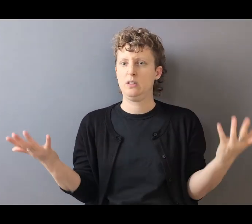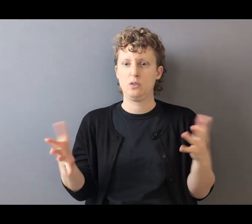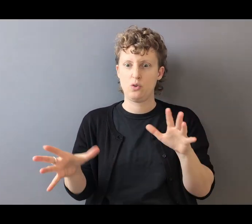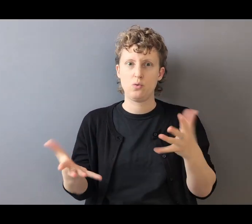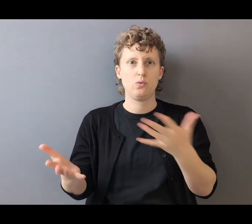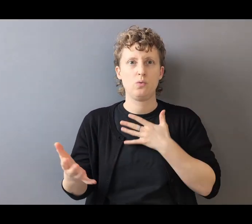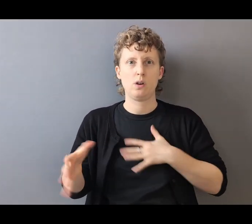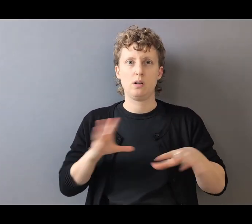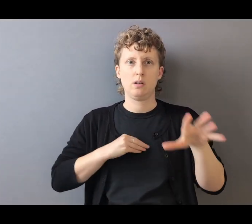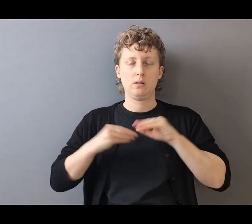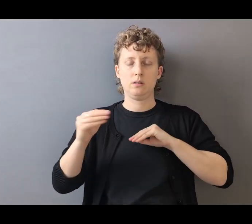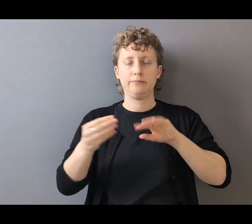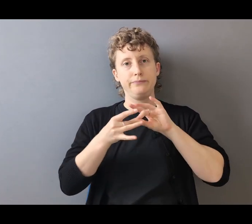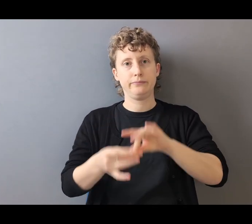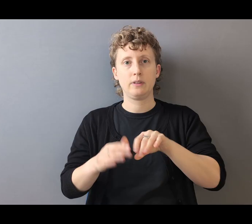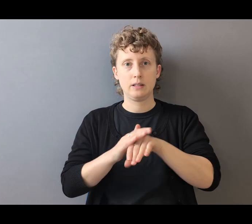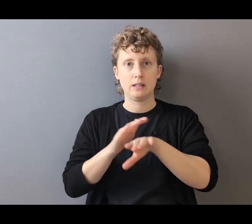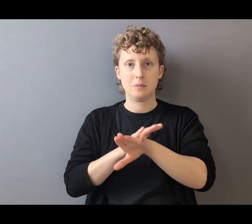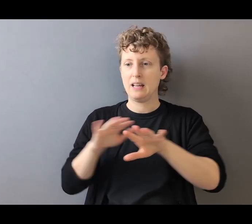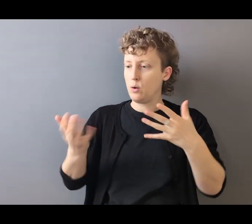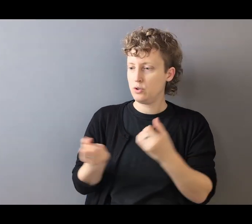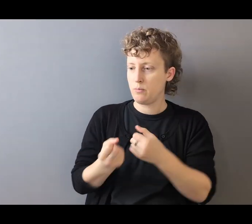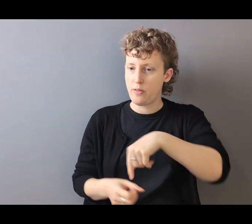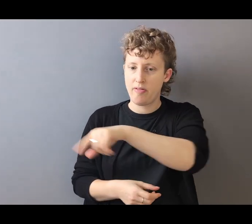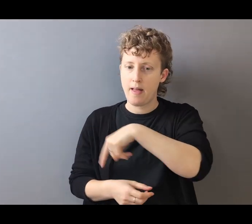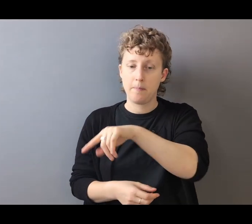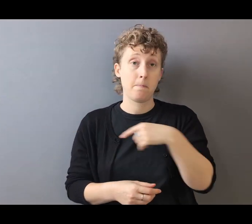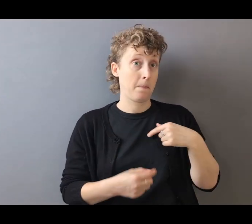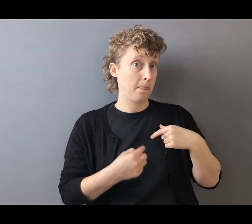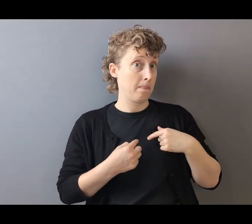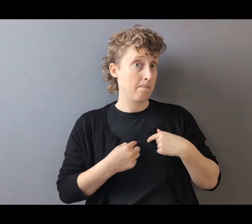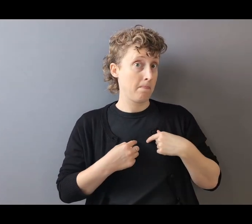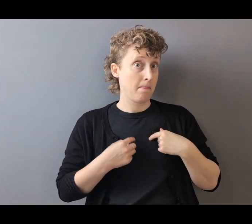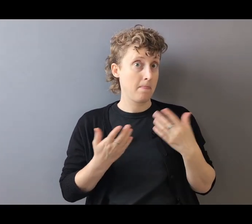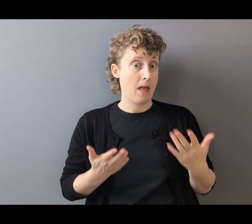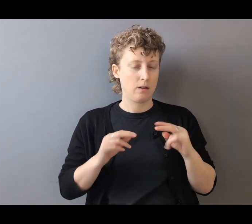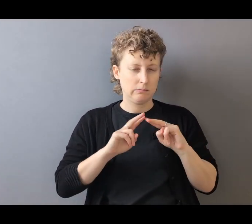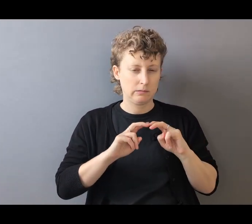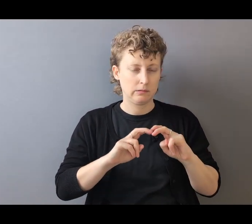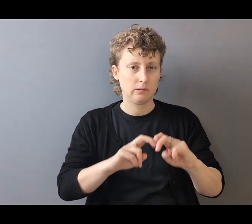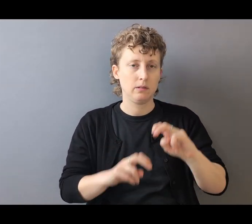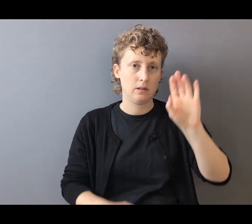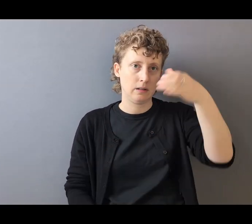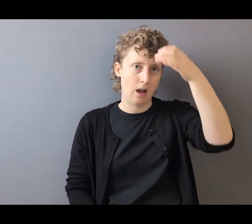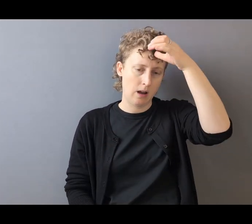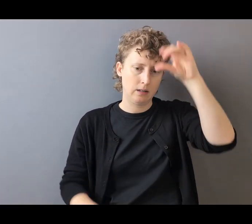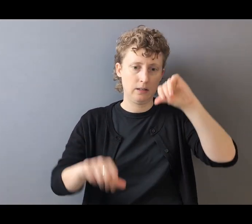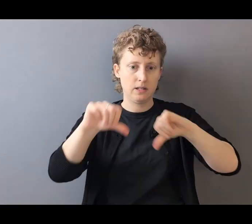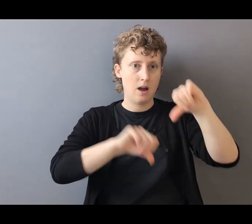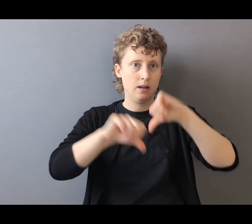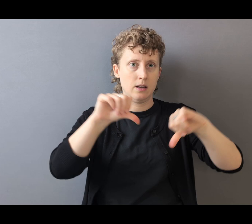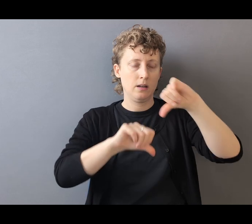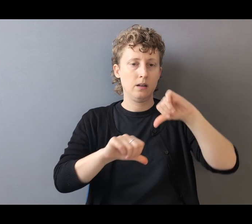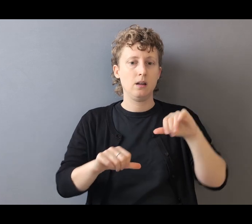improved. I'm personally doing studies in cognitive science at the moment, and I have fellow students who